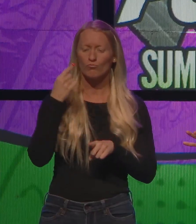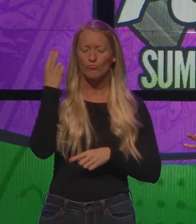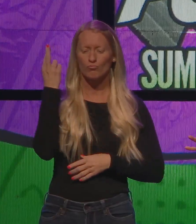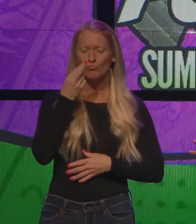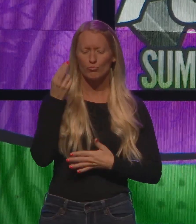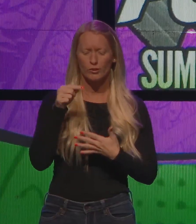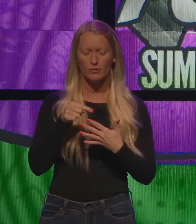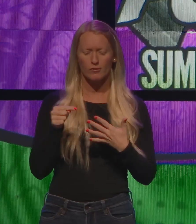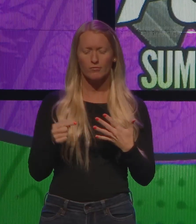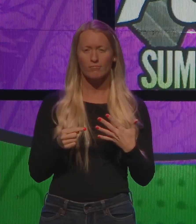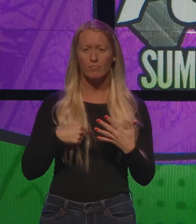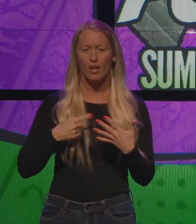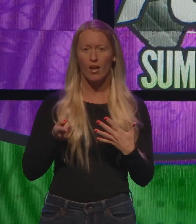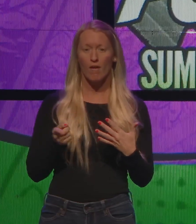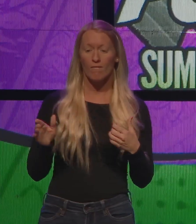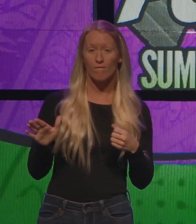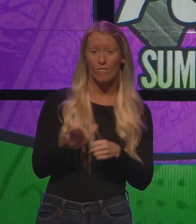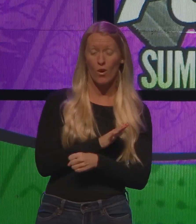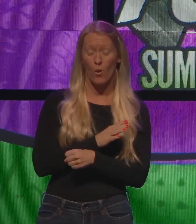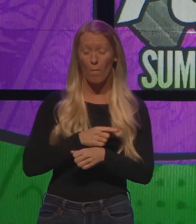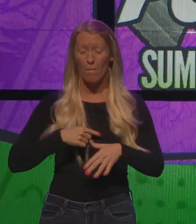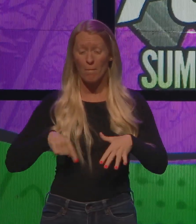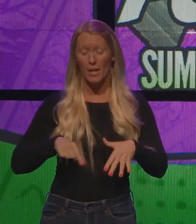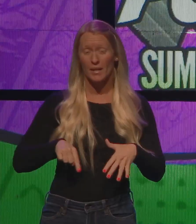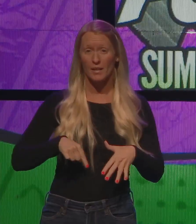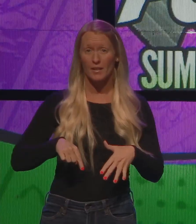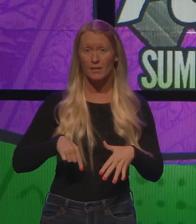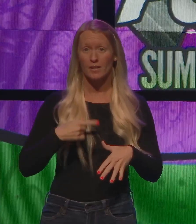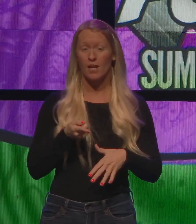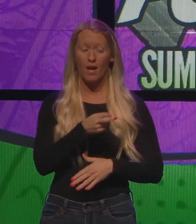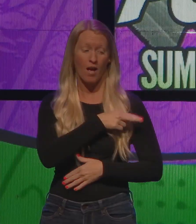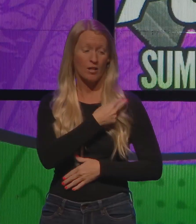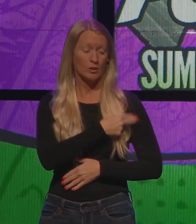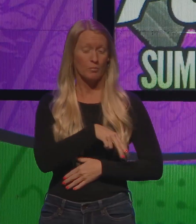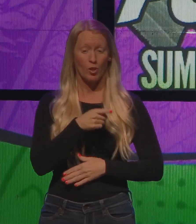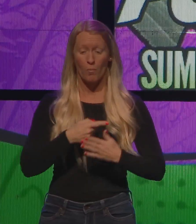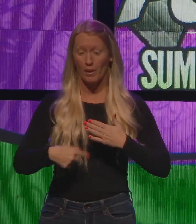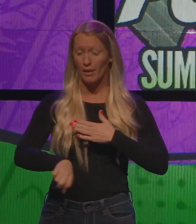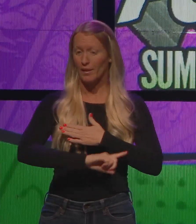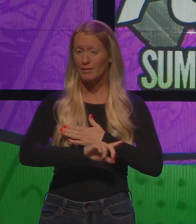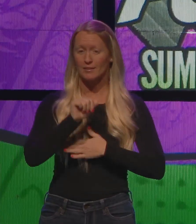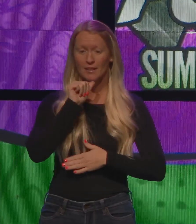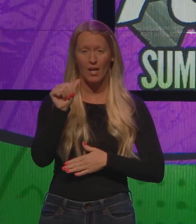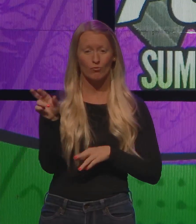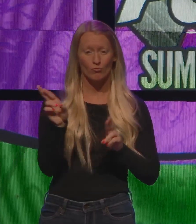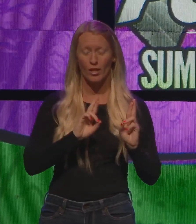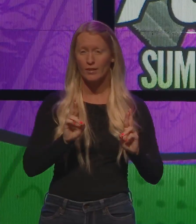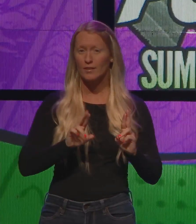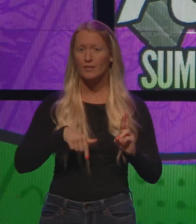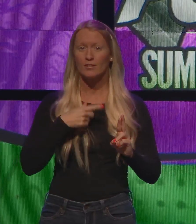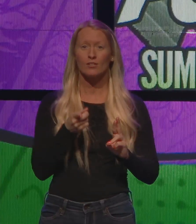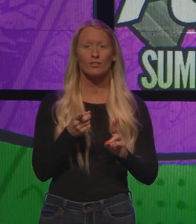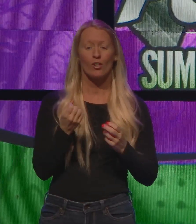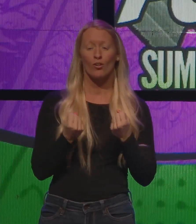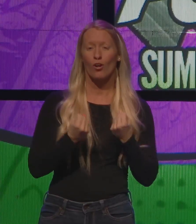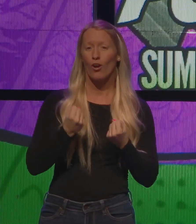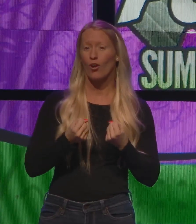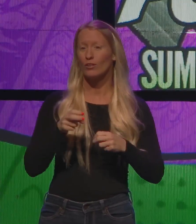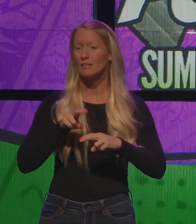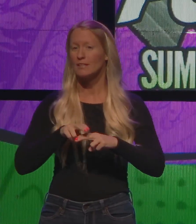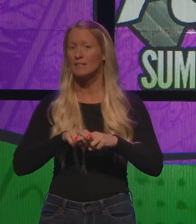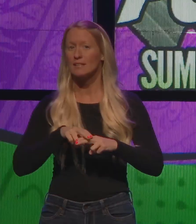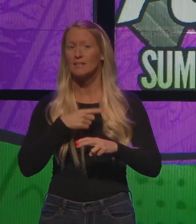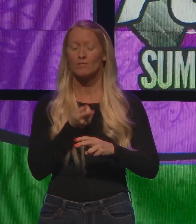in full-on panic. Our hospital bags were not packed. Our car seat was not installed. Our nursery was